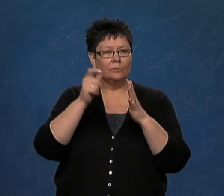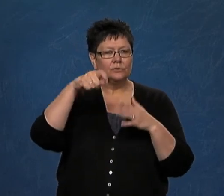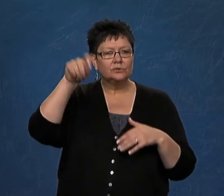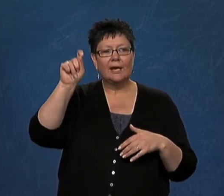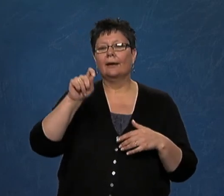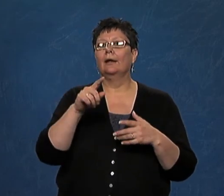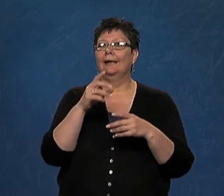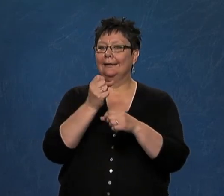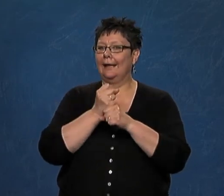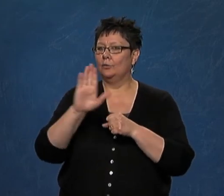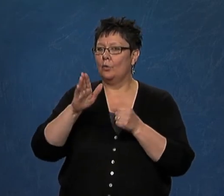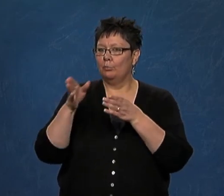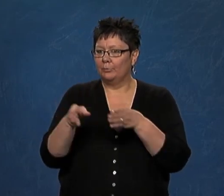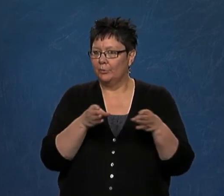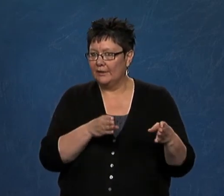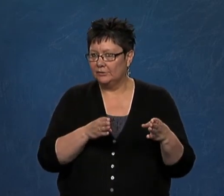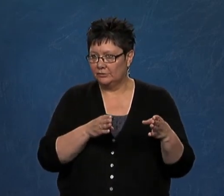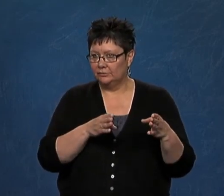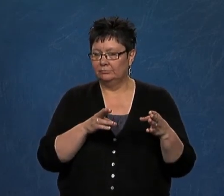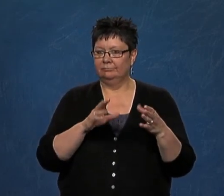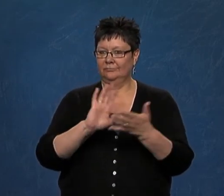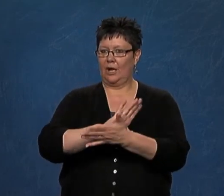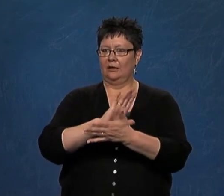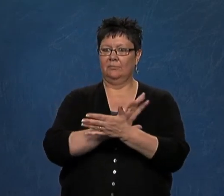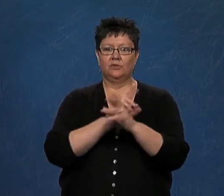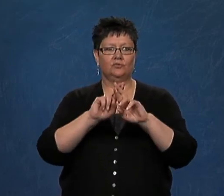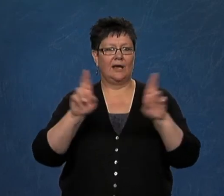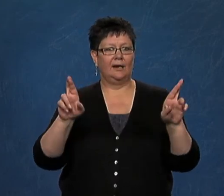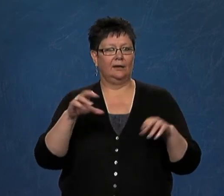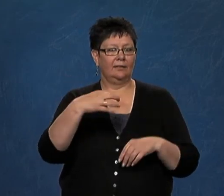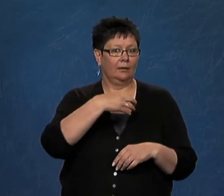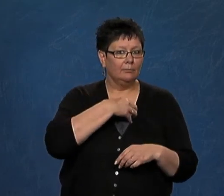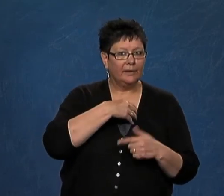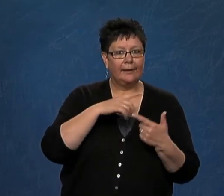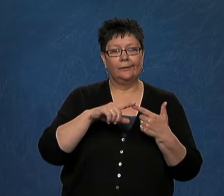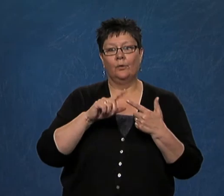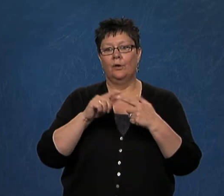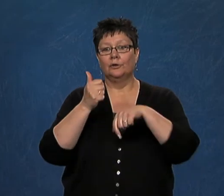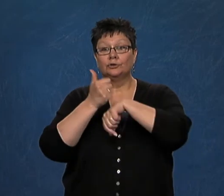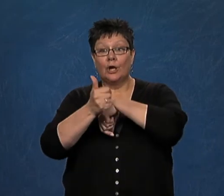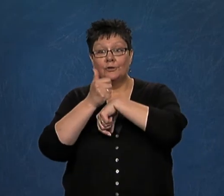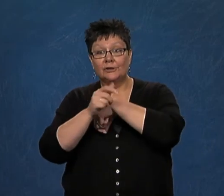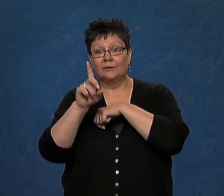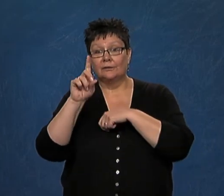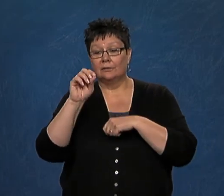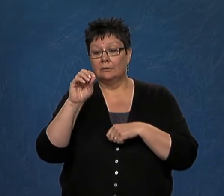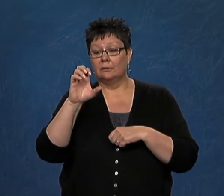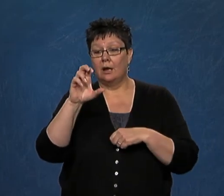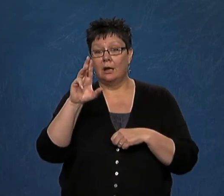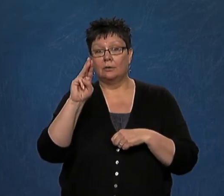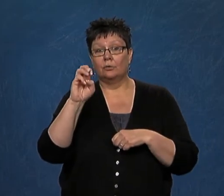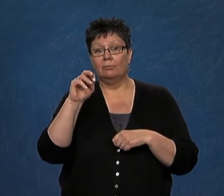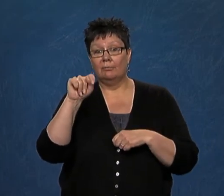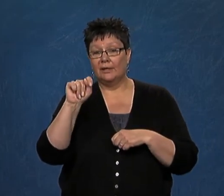sound and video checks need to be done. The interpreter needs to get all the prep information, the charges,